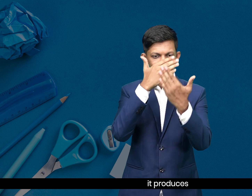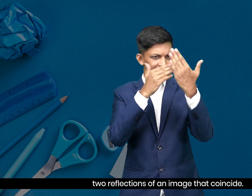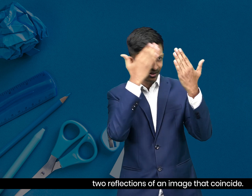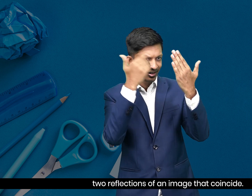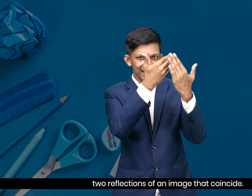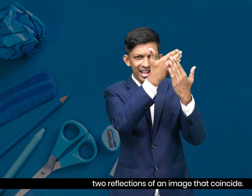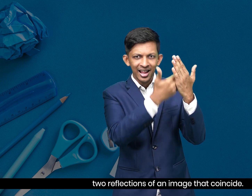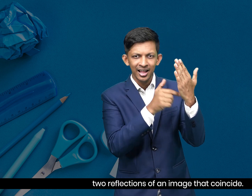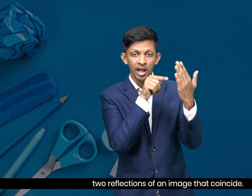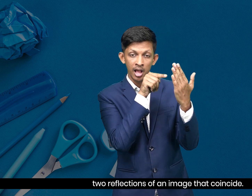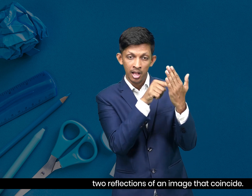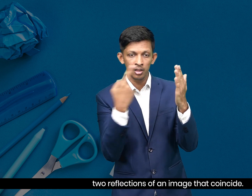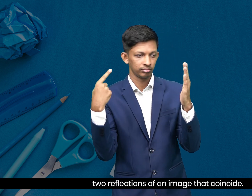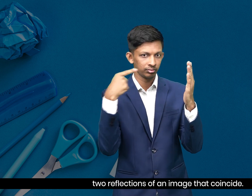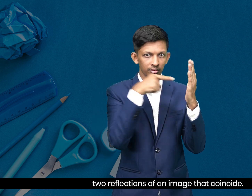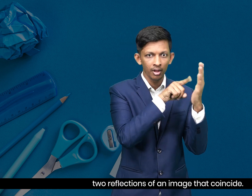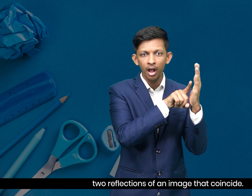two reflections of an image that coincide.